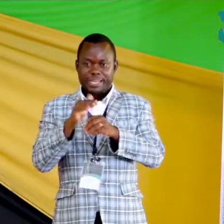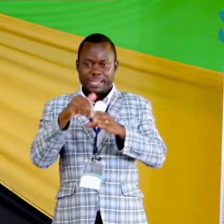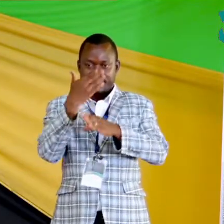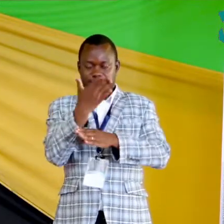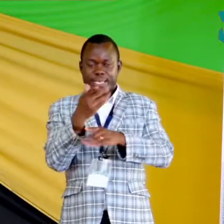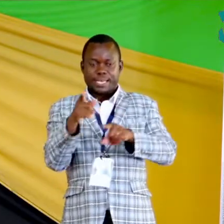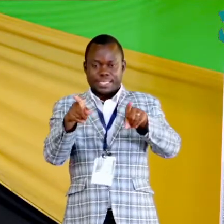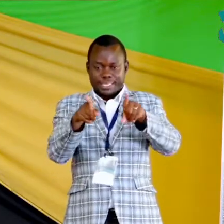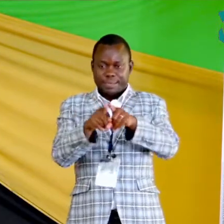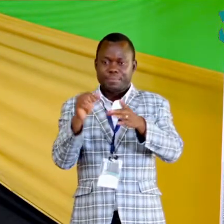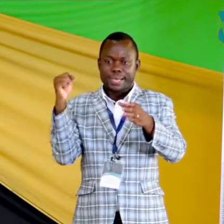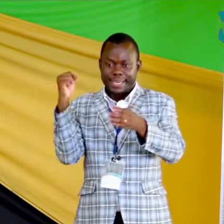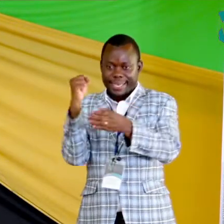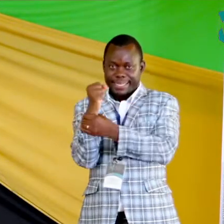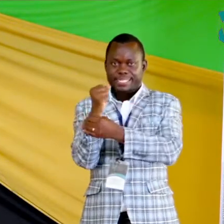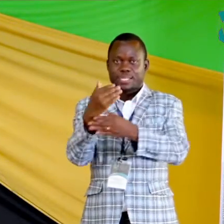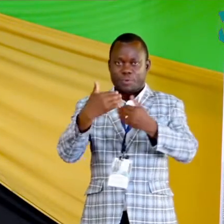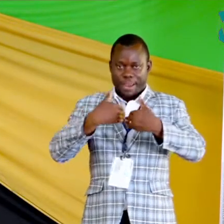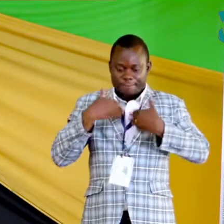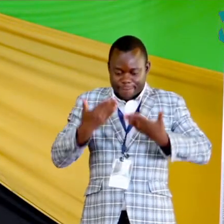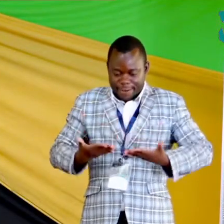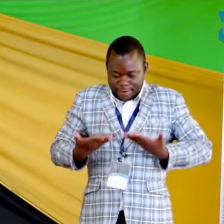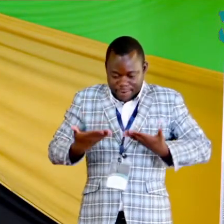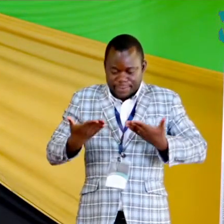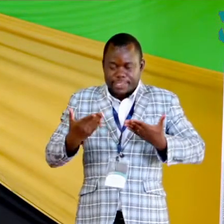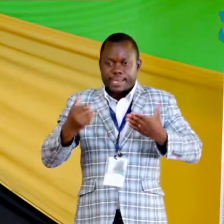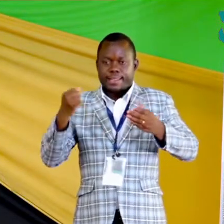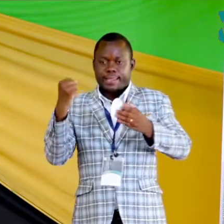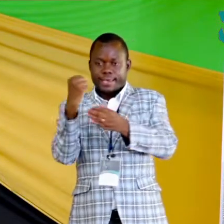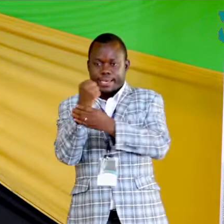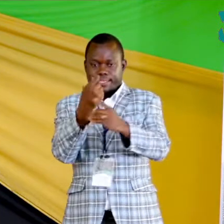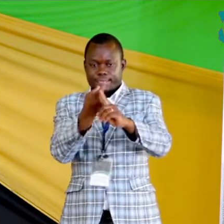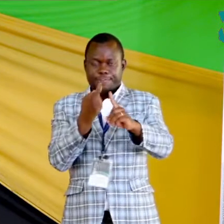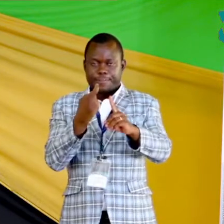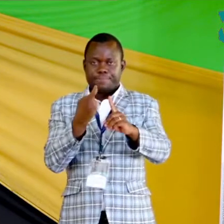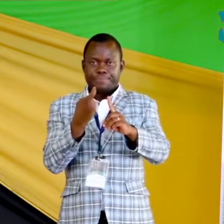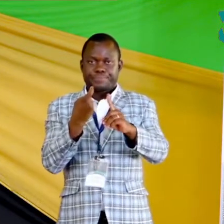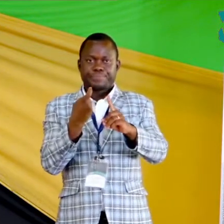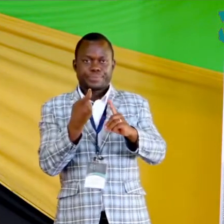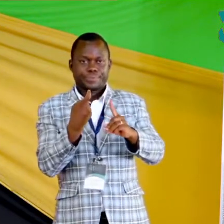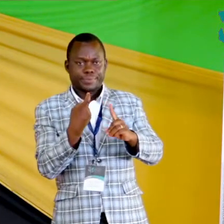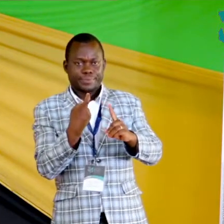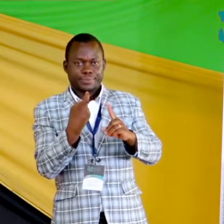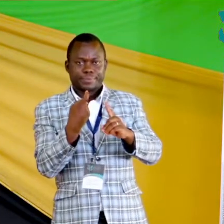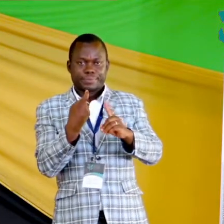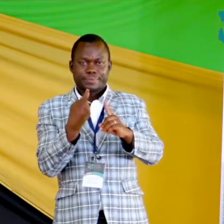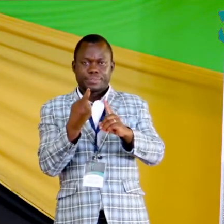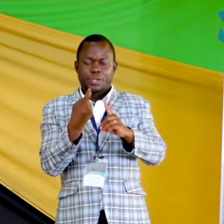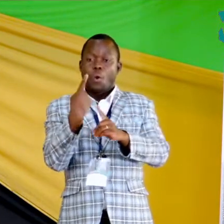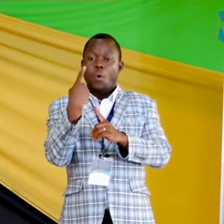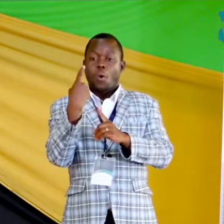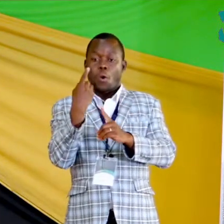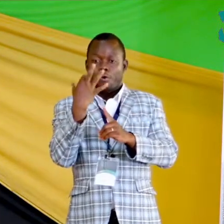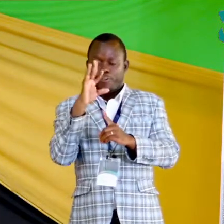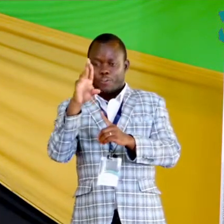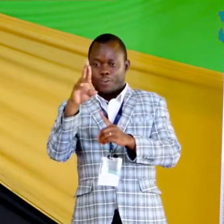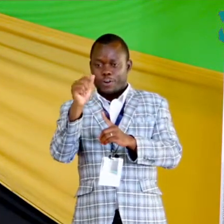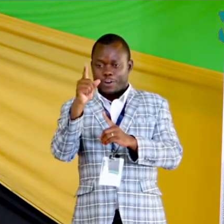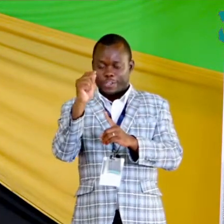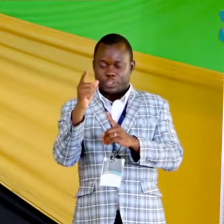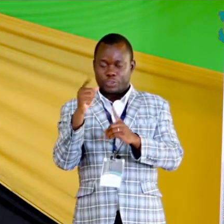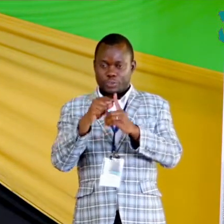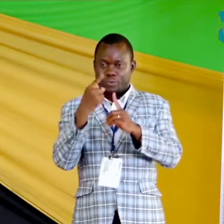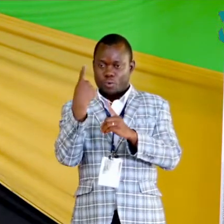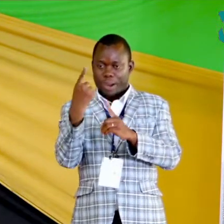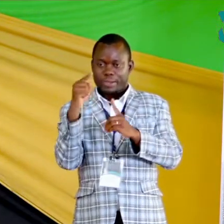with access, we have increased our access from a GER ratio of 47% in